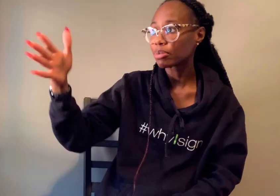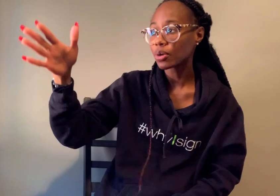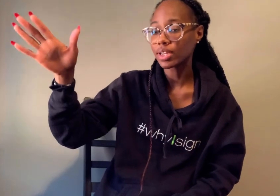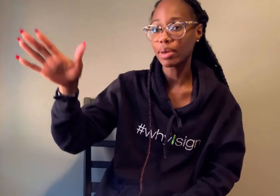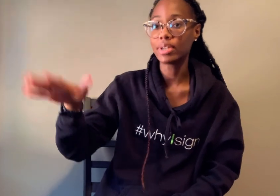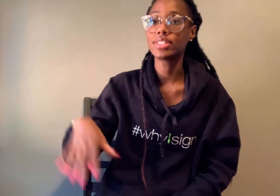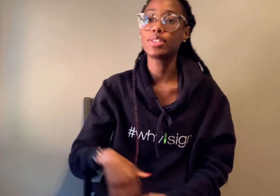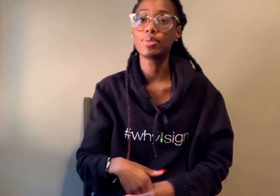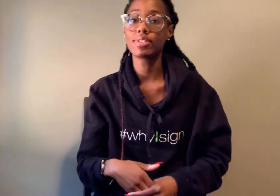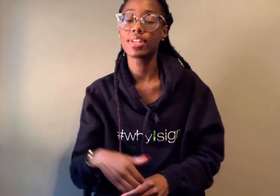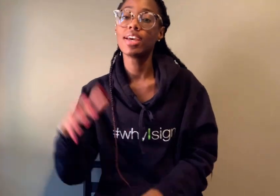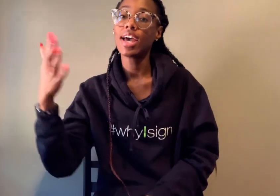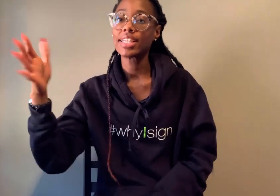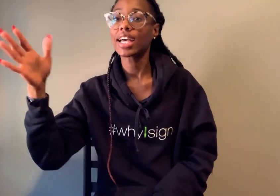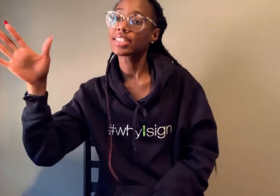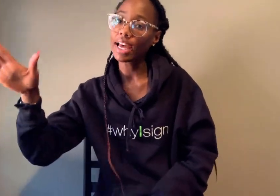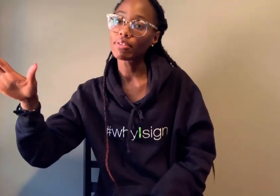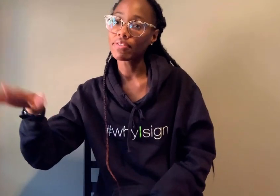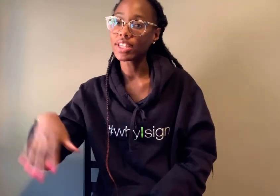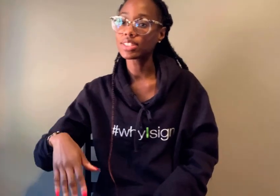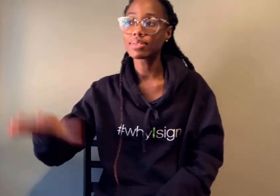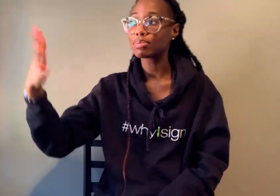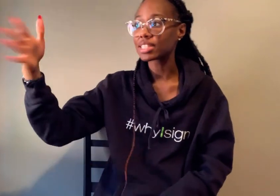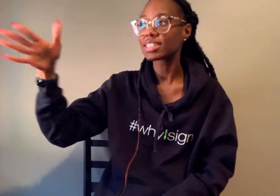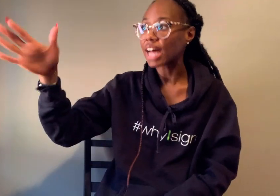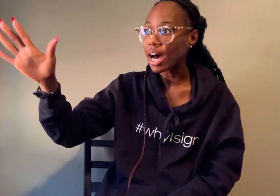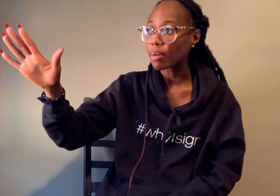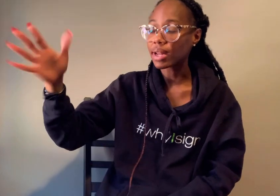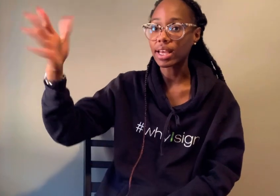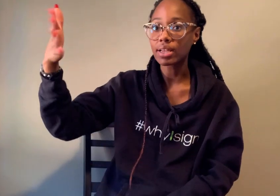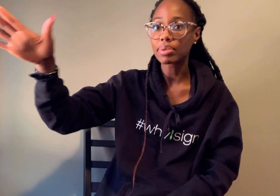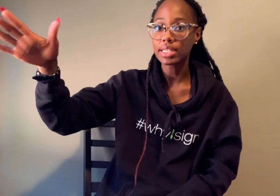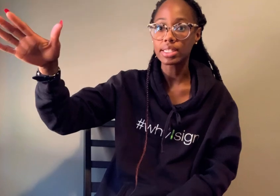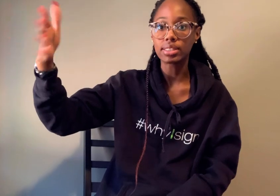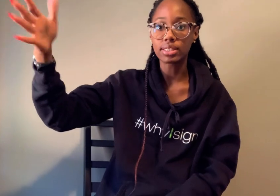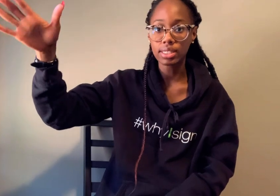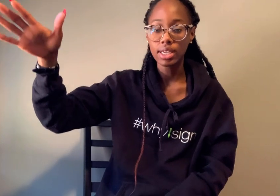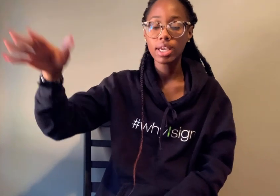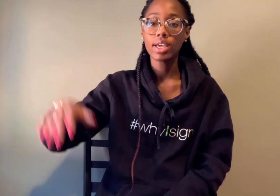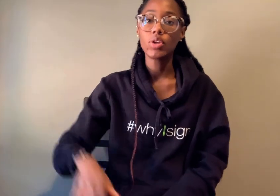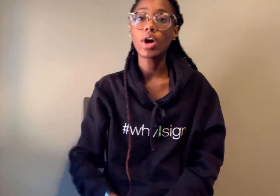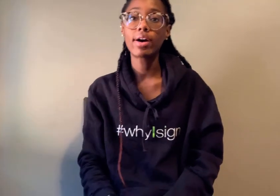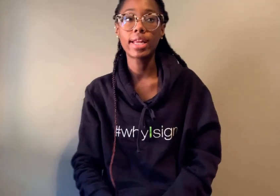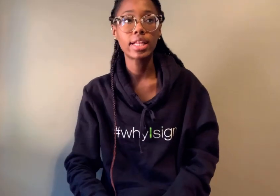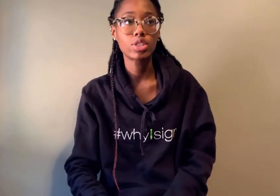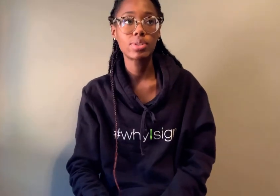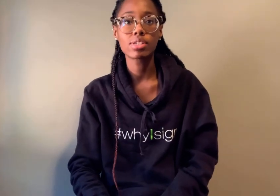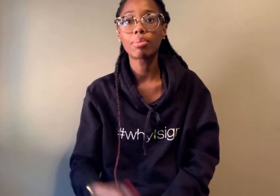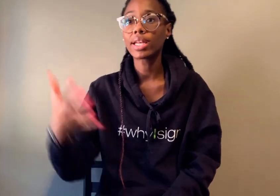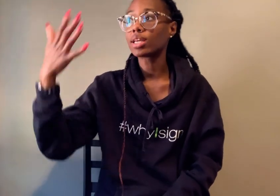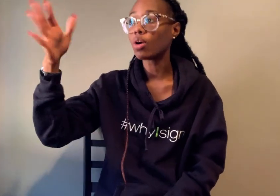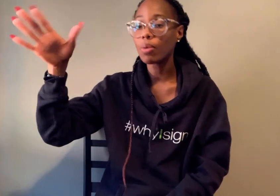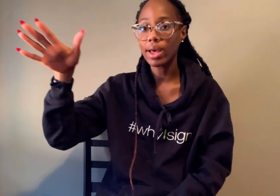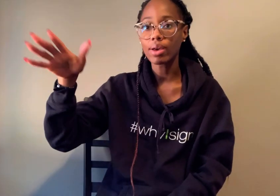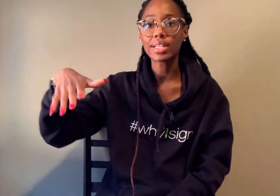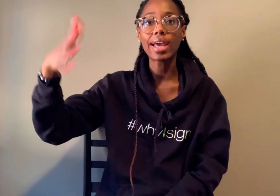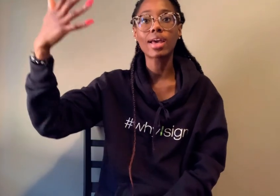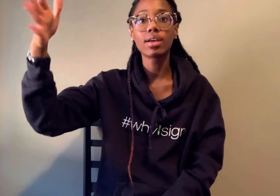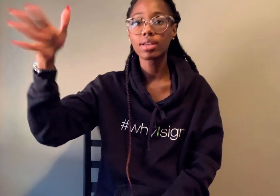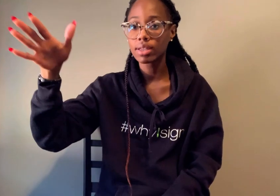that. But it's used, it's like a sign for finish, but it's stop, like please. You know how in English we tell somebody go away, or like,